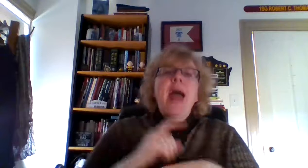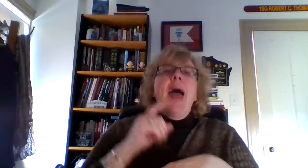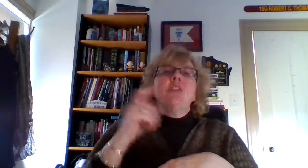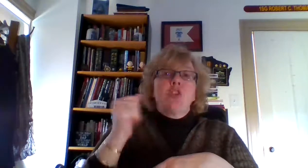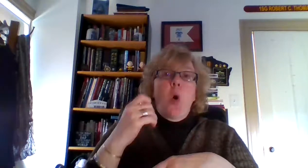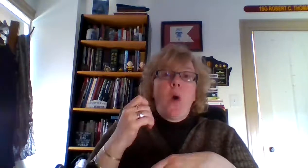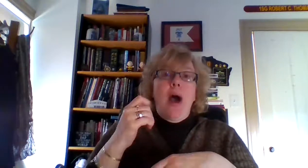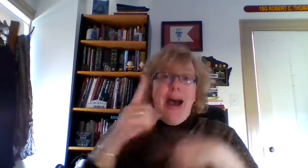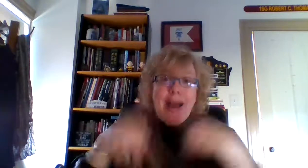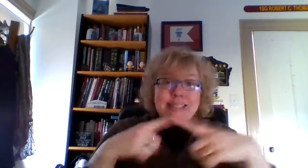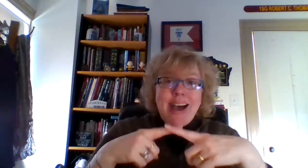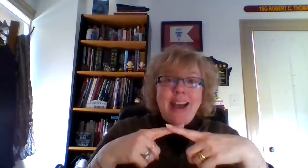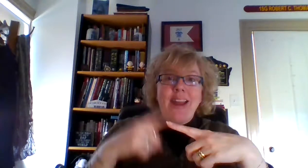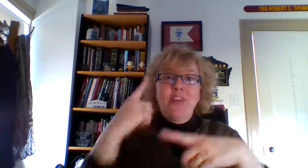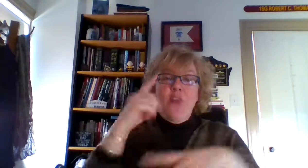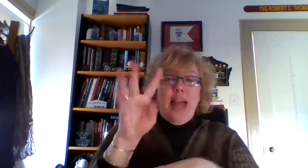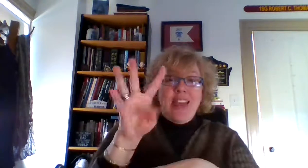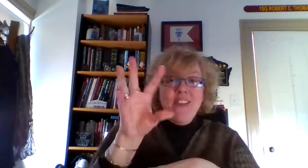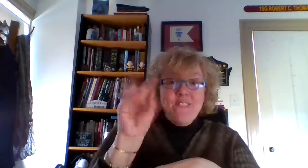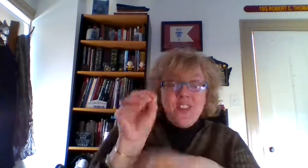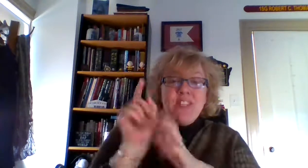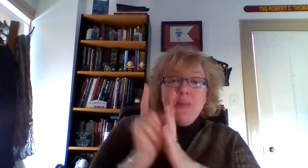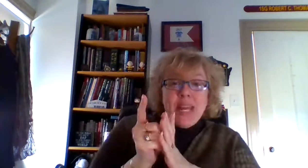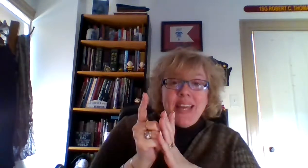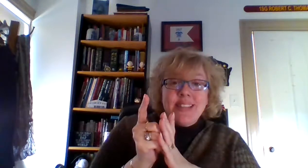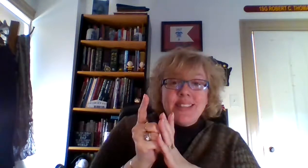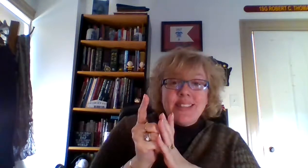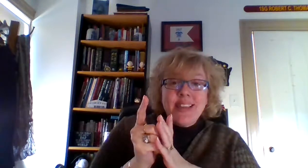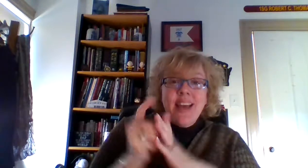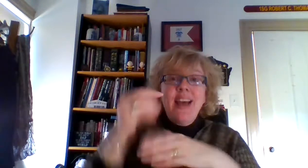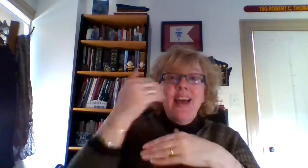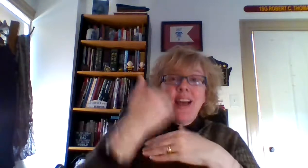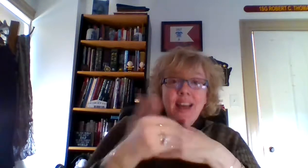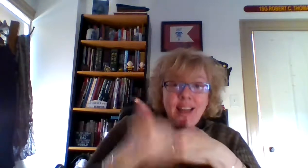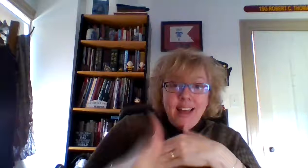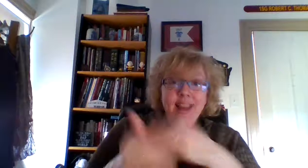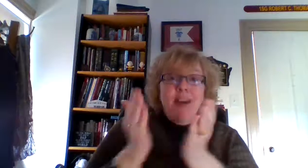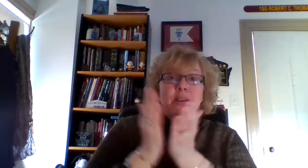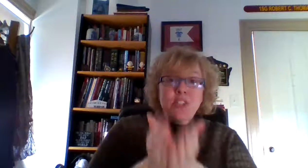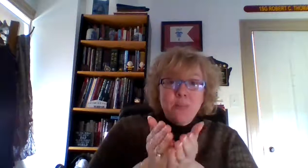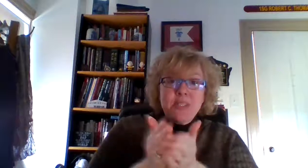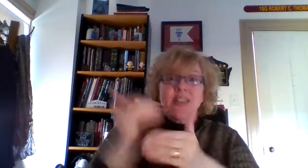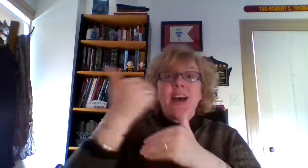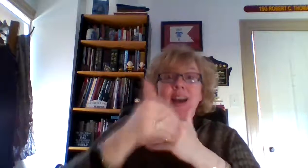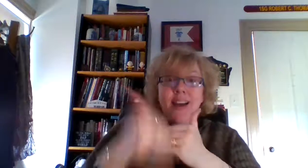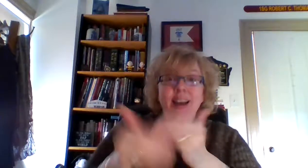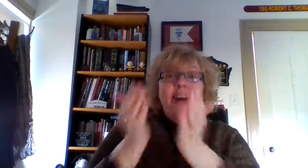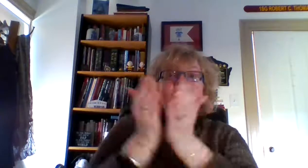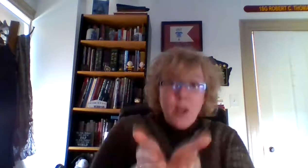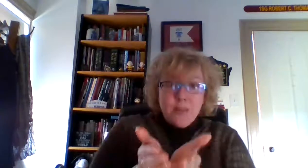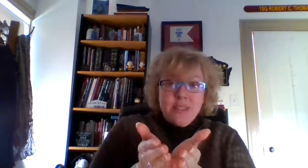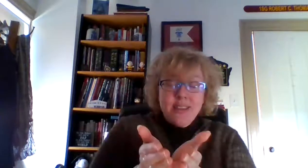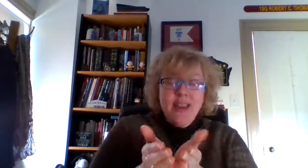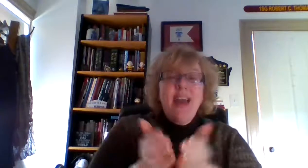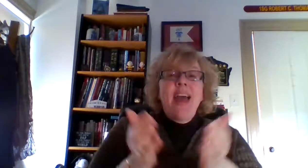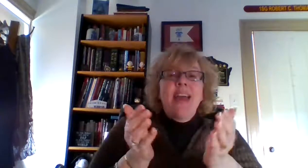And so I signed for like 50 minutes ships. ships.